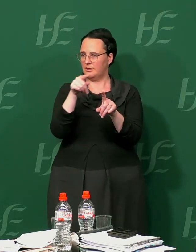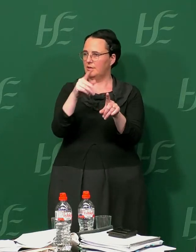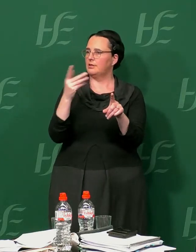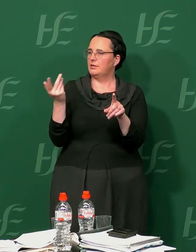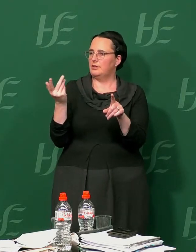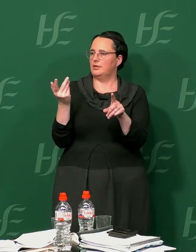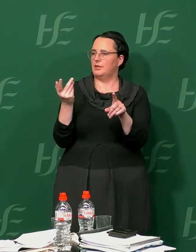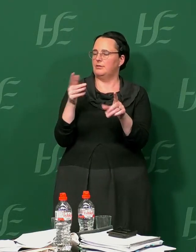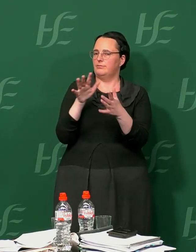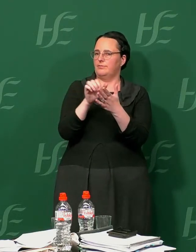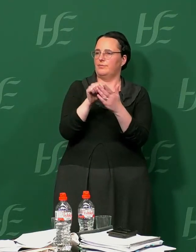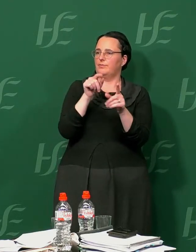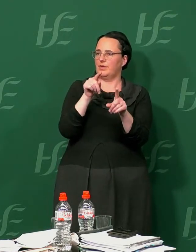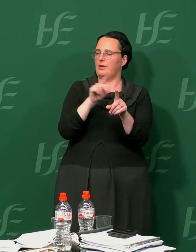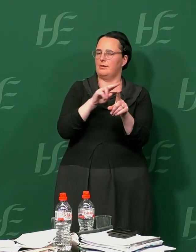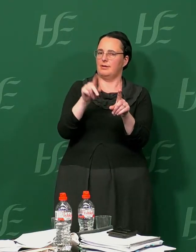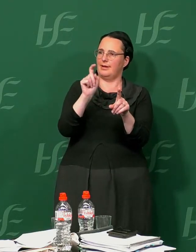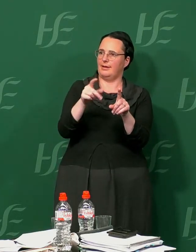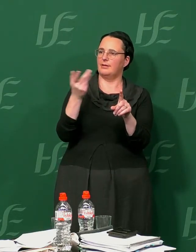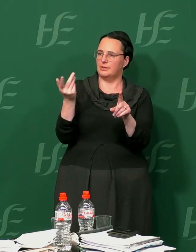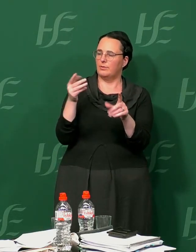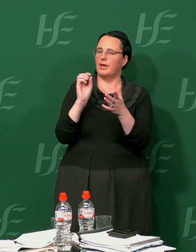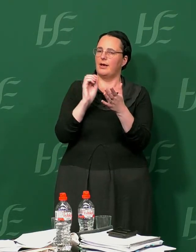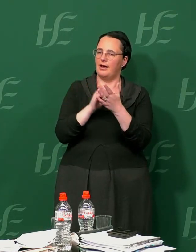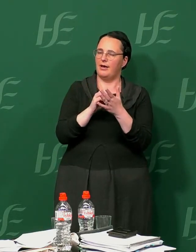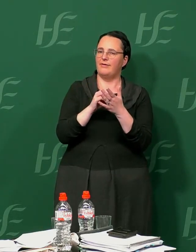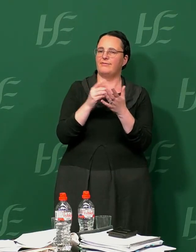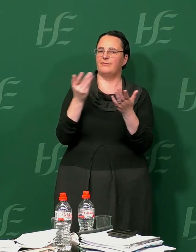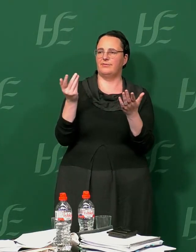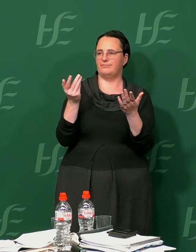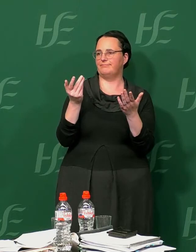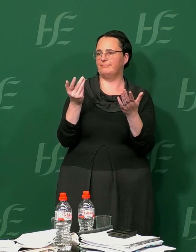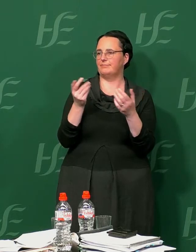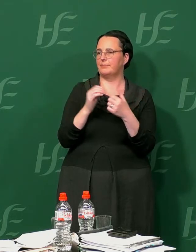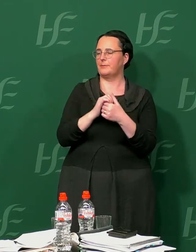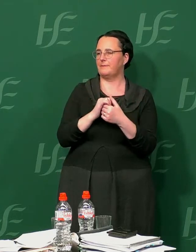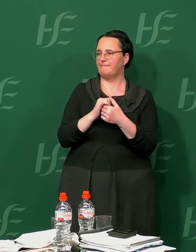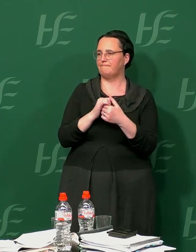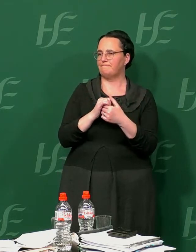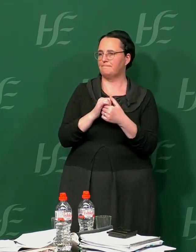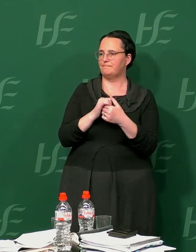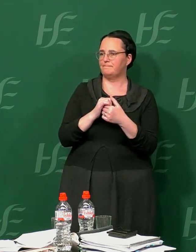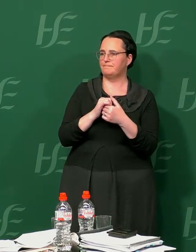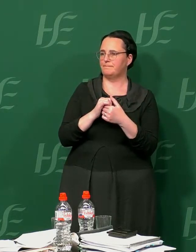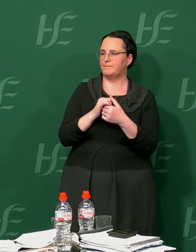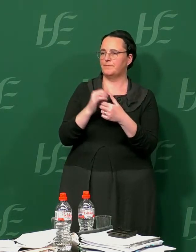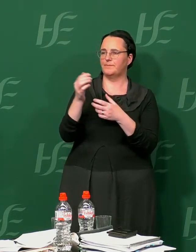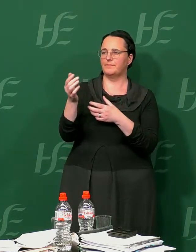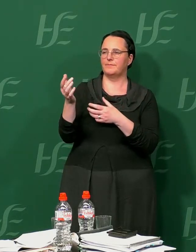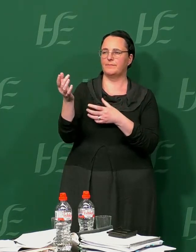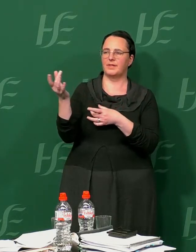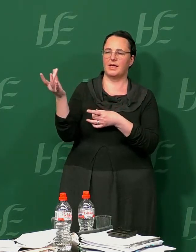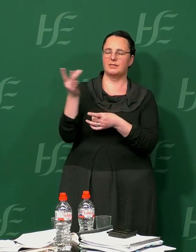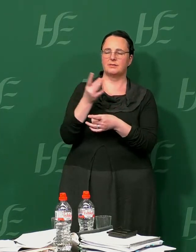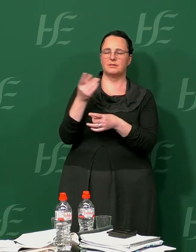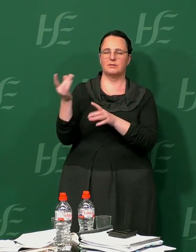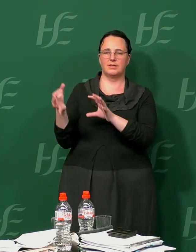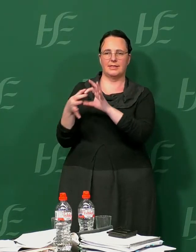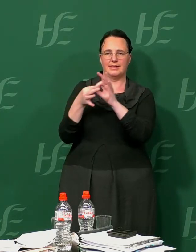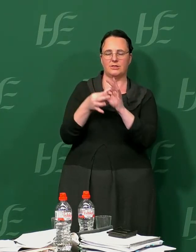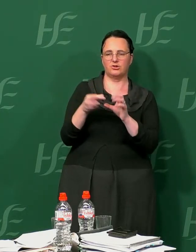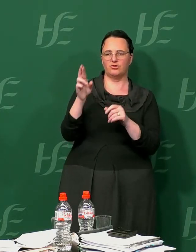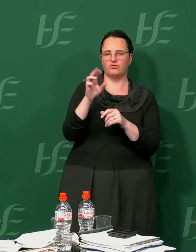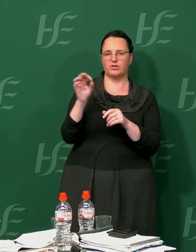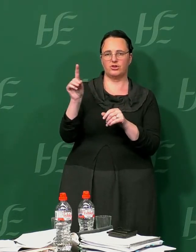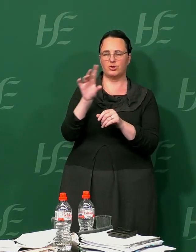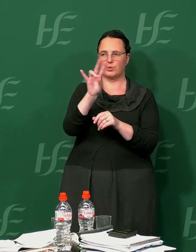have a frail and non-integrated network that has exposures. Just in relation, to follow up to Richard's